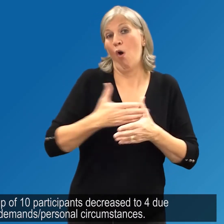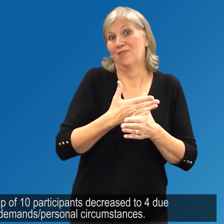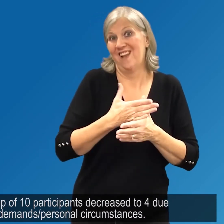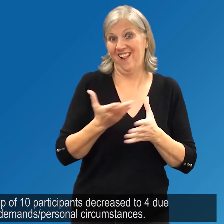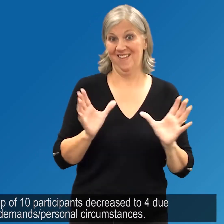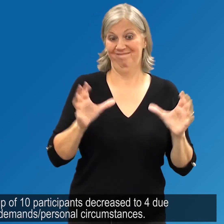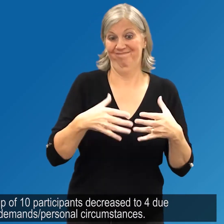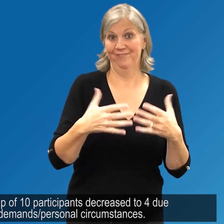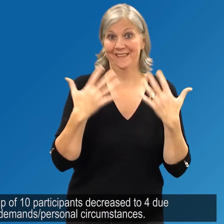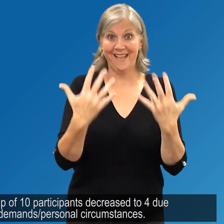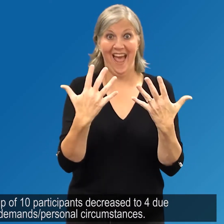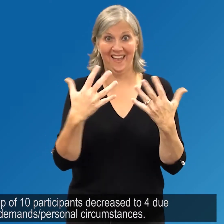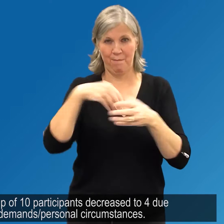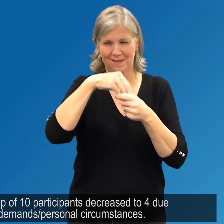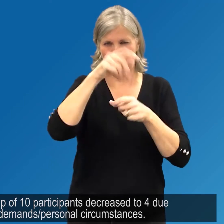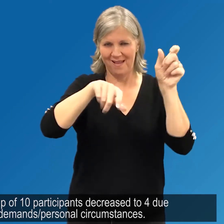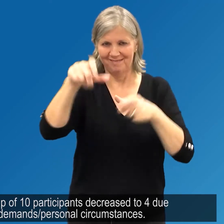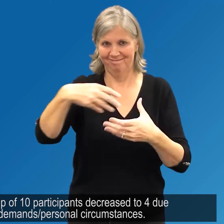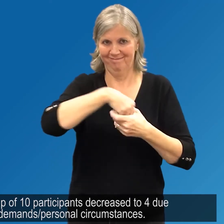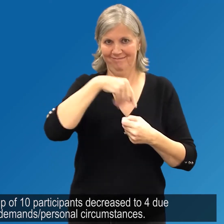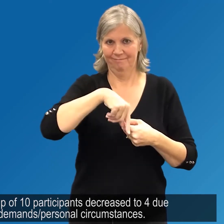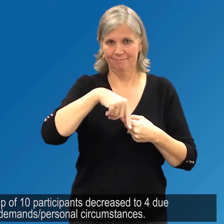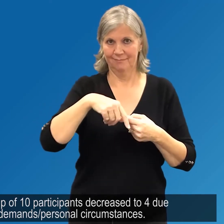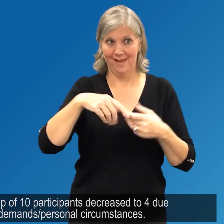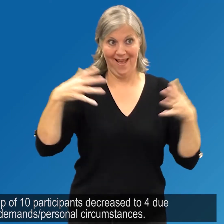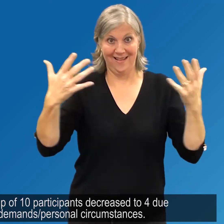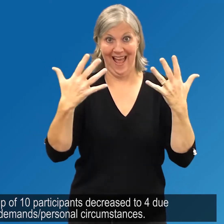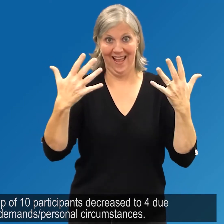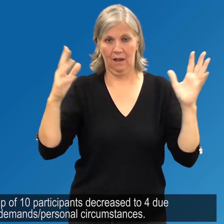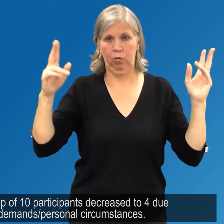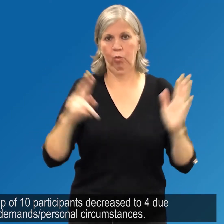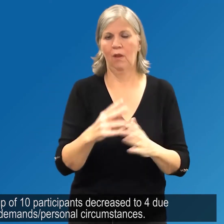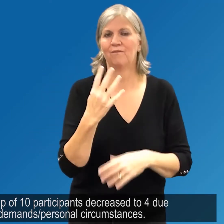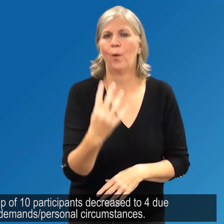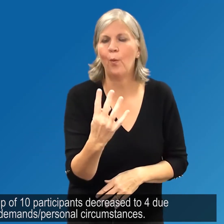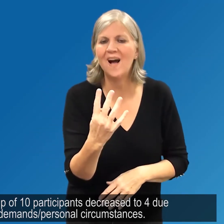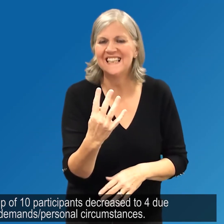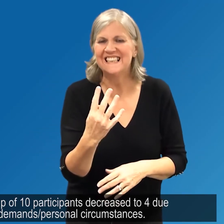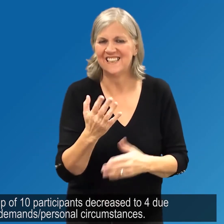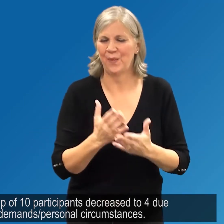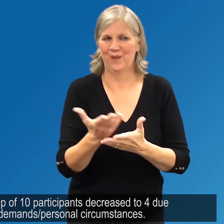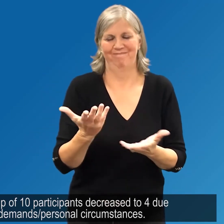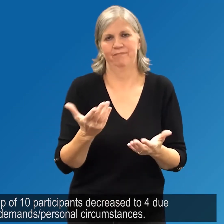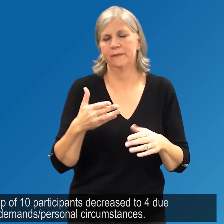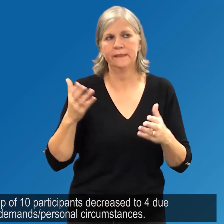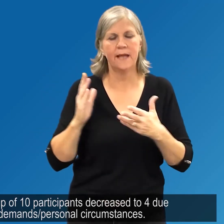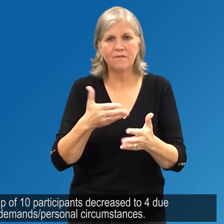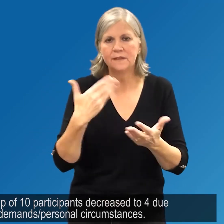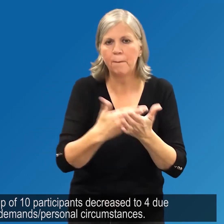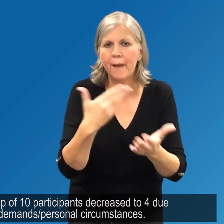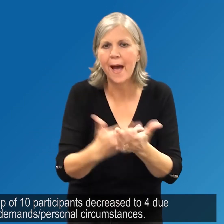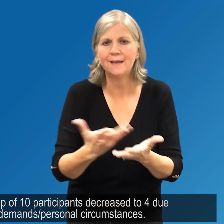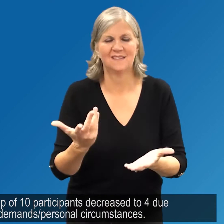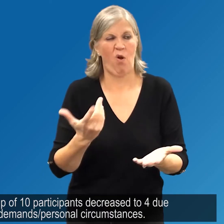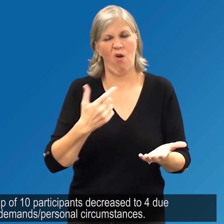The original group of 10 participants decreased to 4 due to the service demands/personal circumstances.